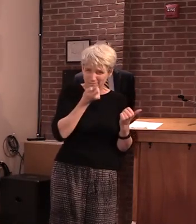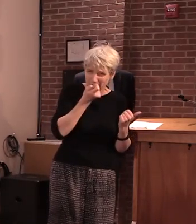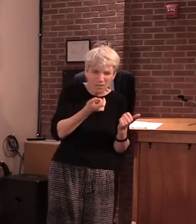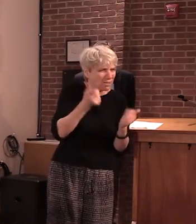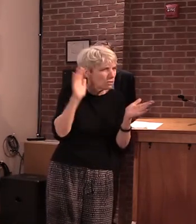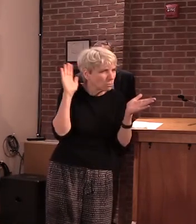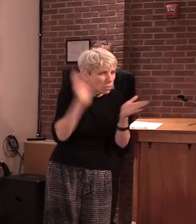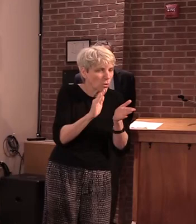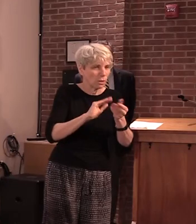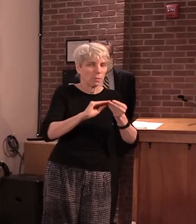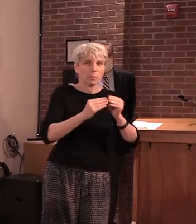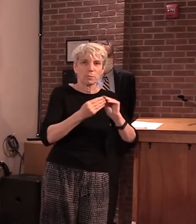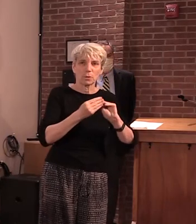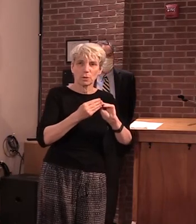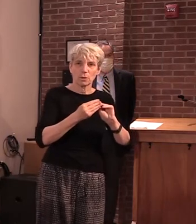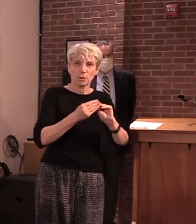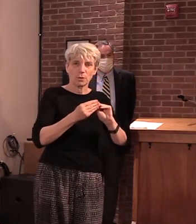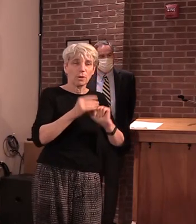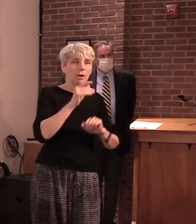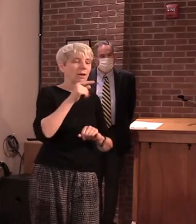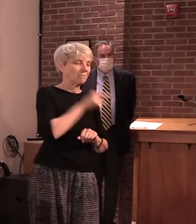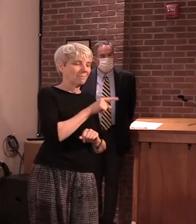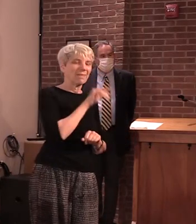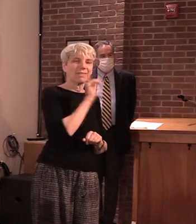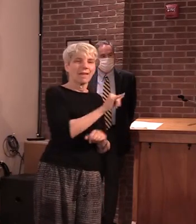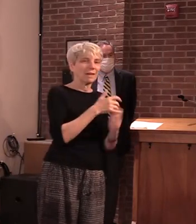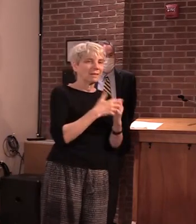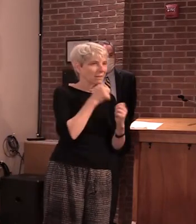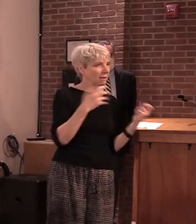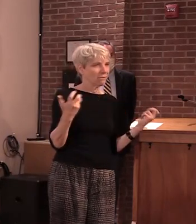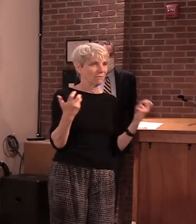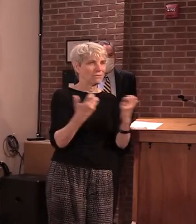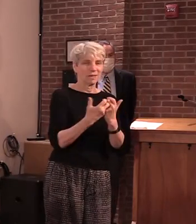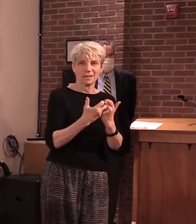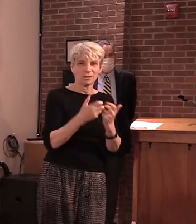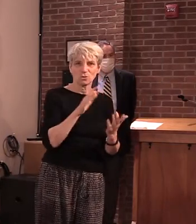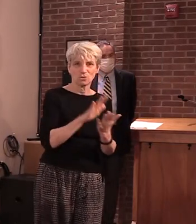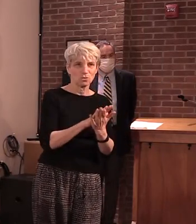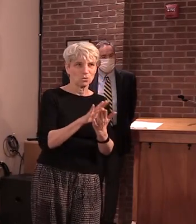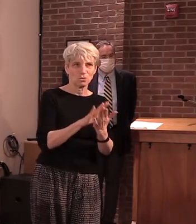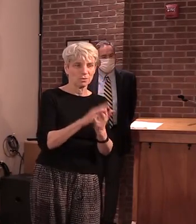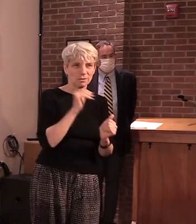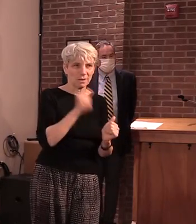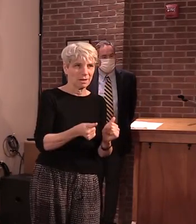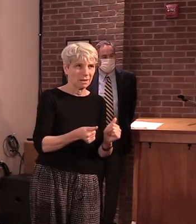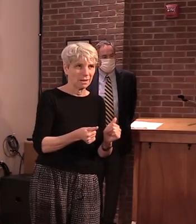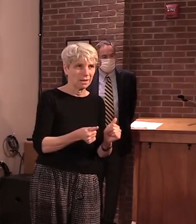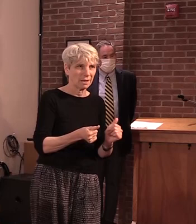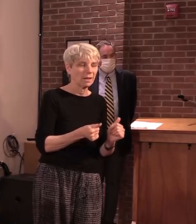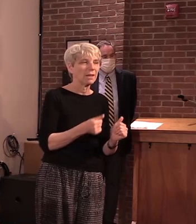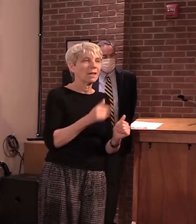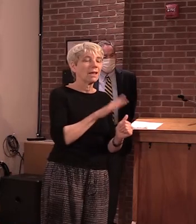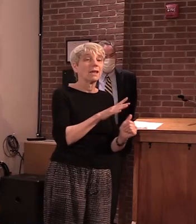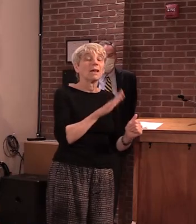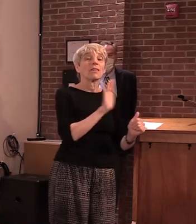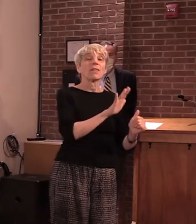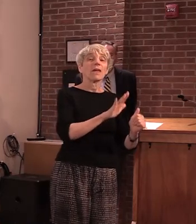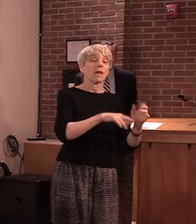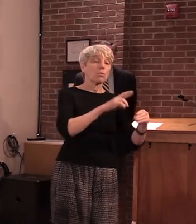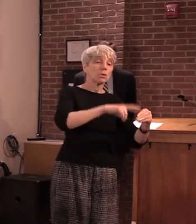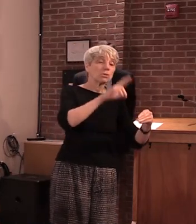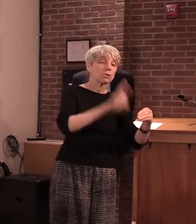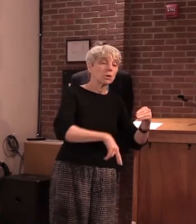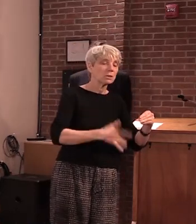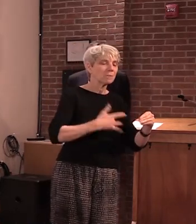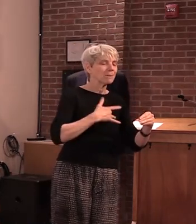or students at the school under those circumstances, because it would not reliably deliver accurate